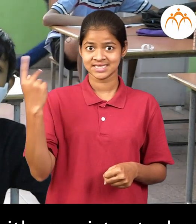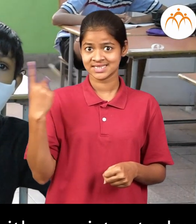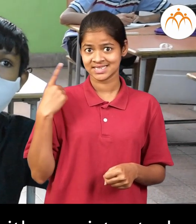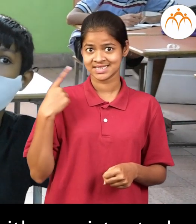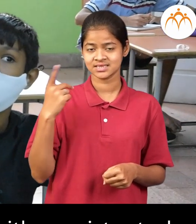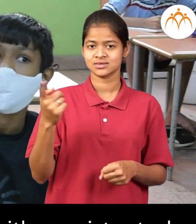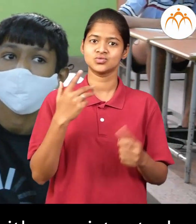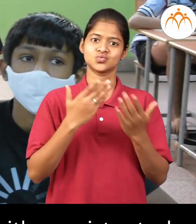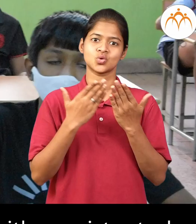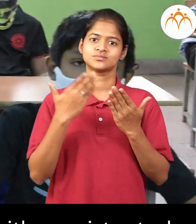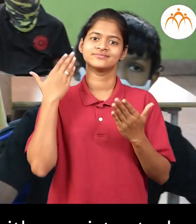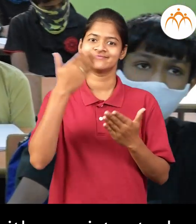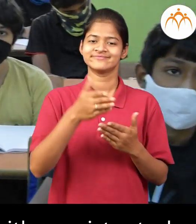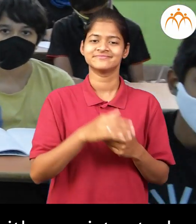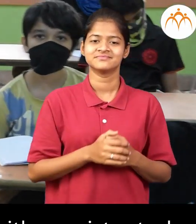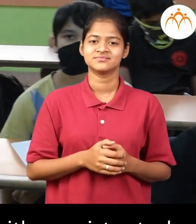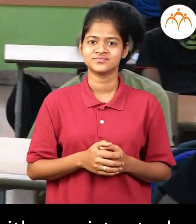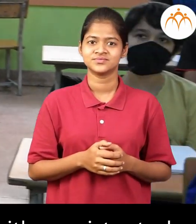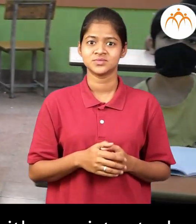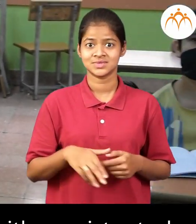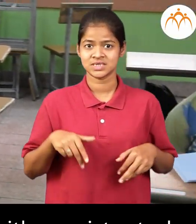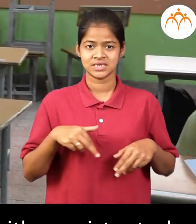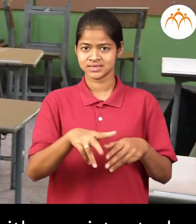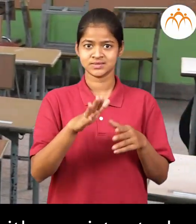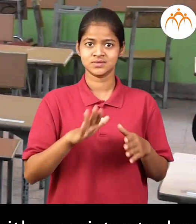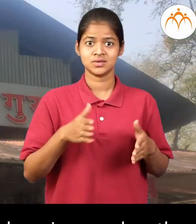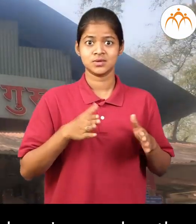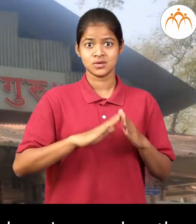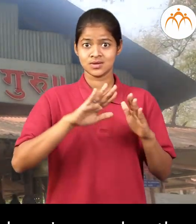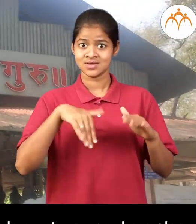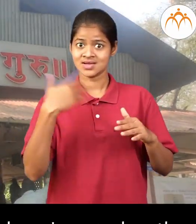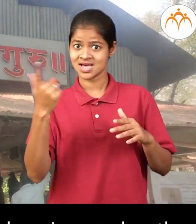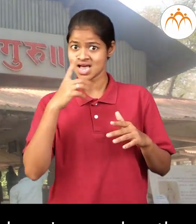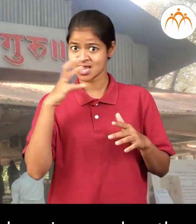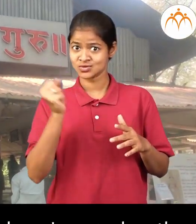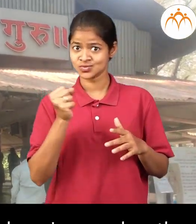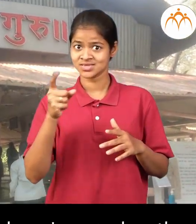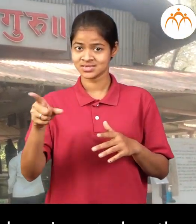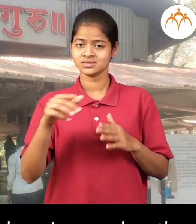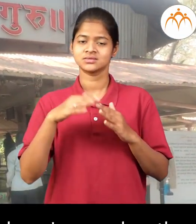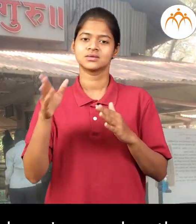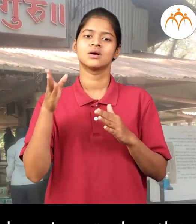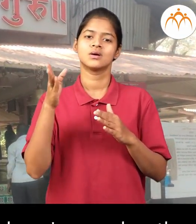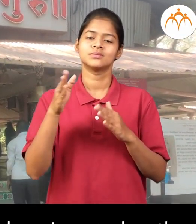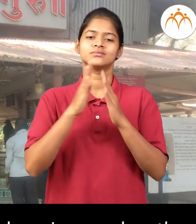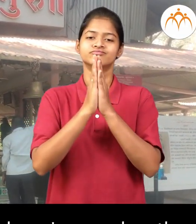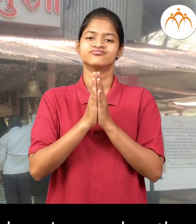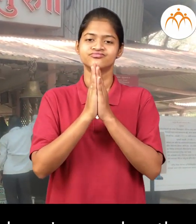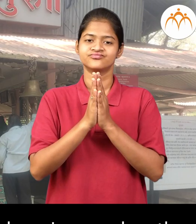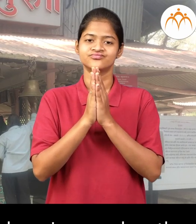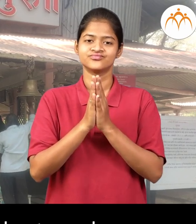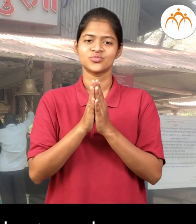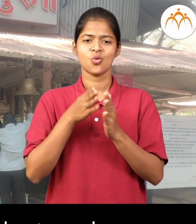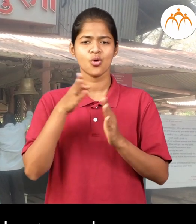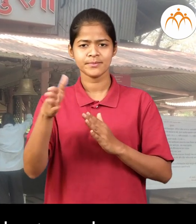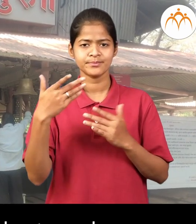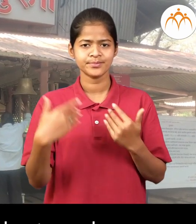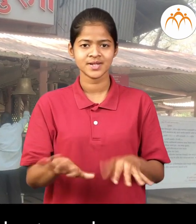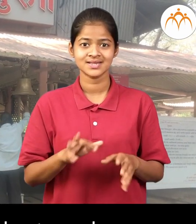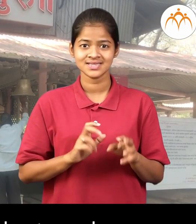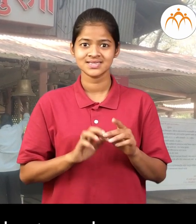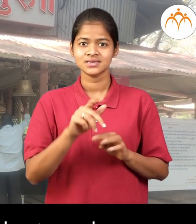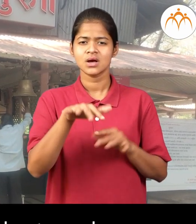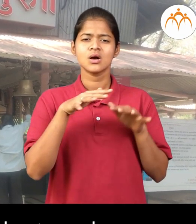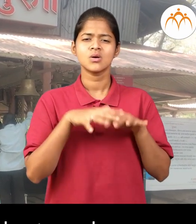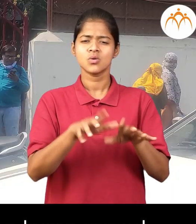Madam, I came to school with my sister today. On the way, we met our neighbour grandmother. She was